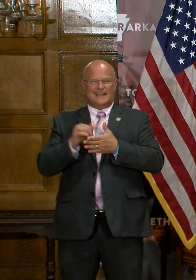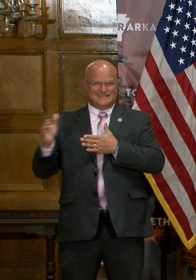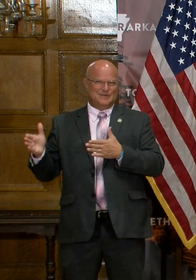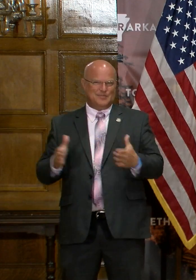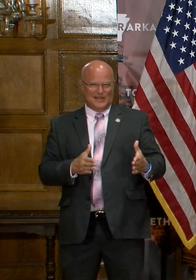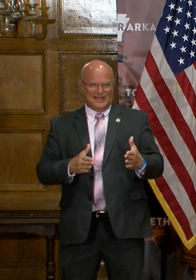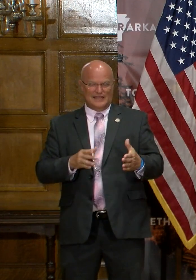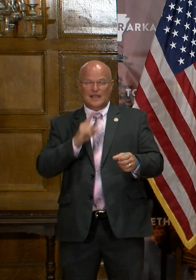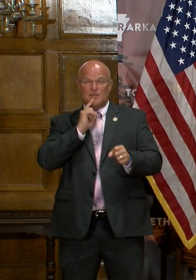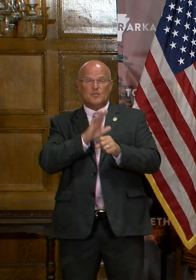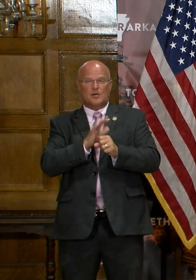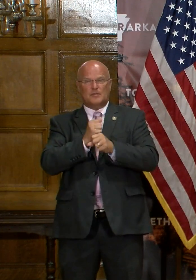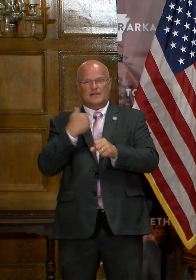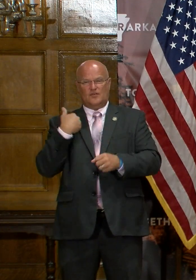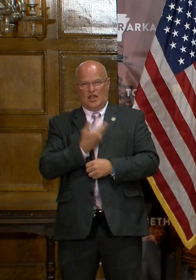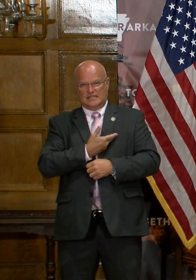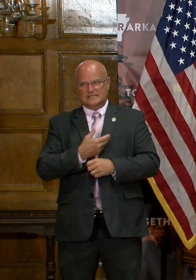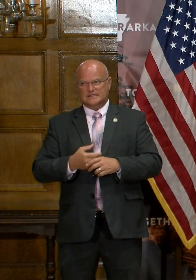that's the pledge that's been made.